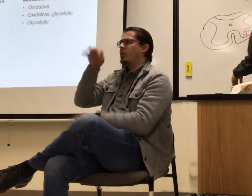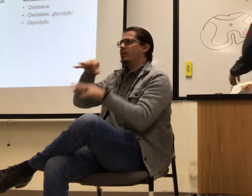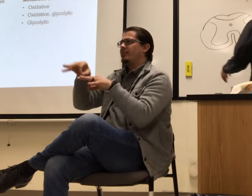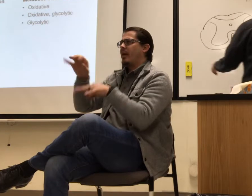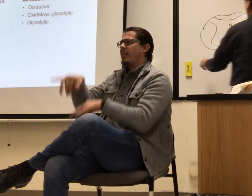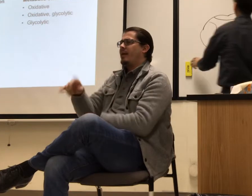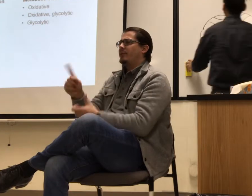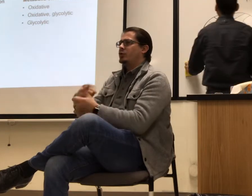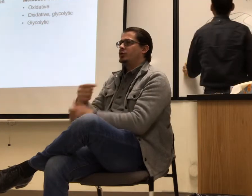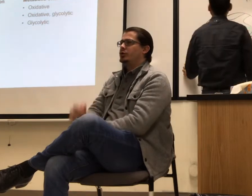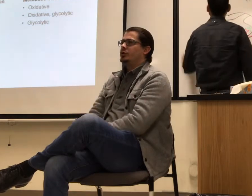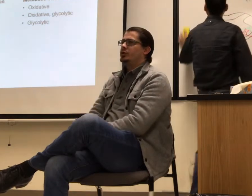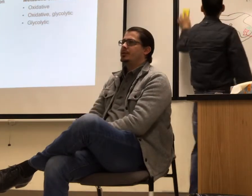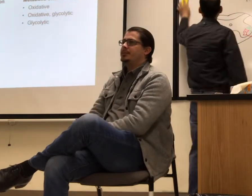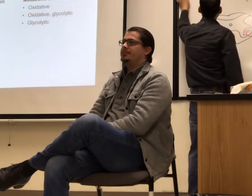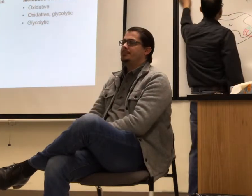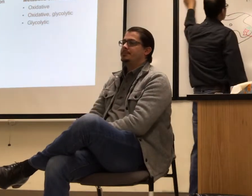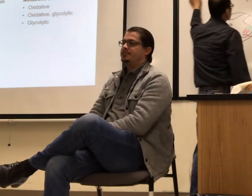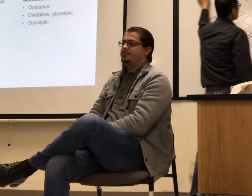that.